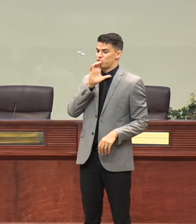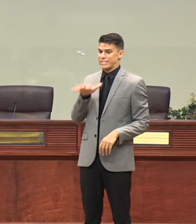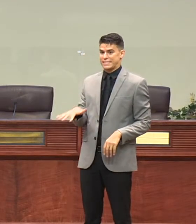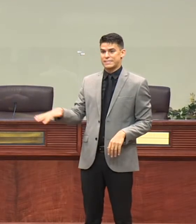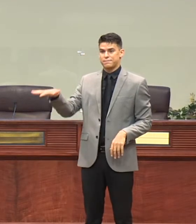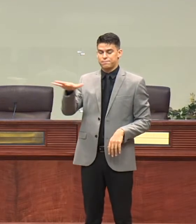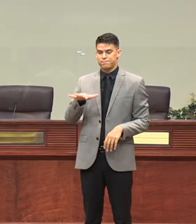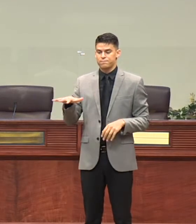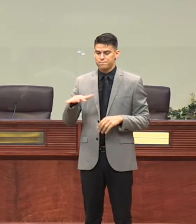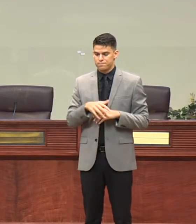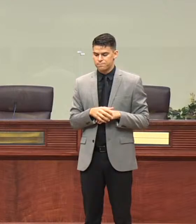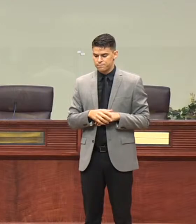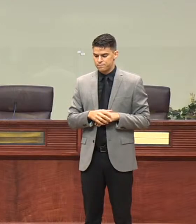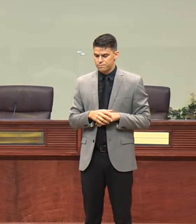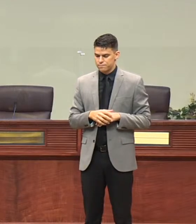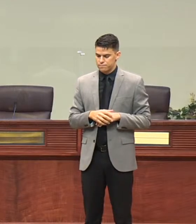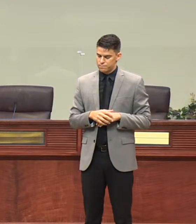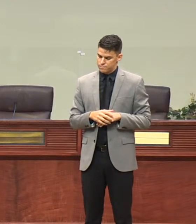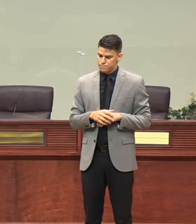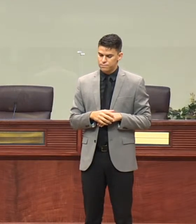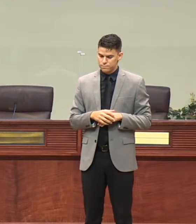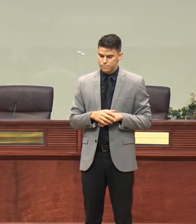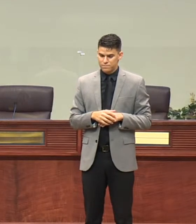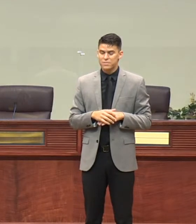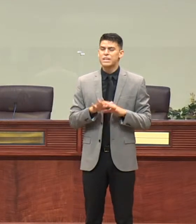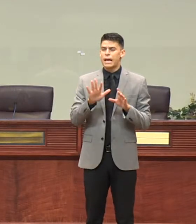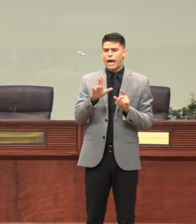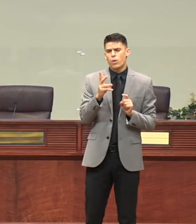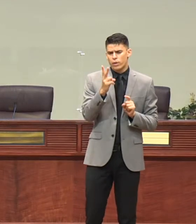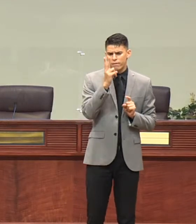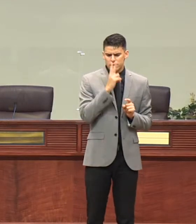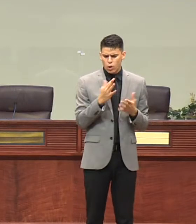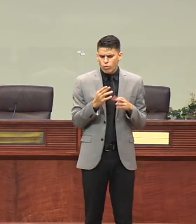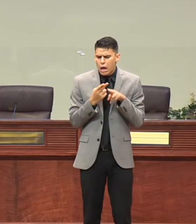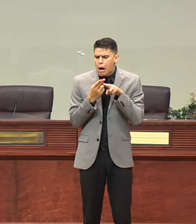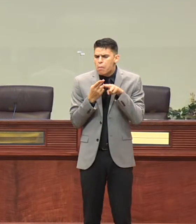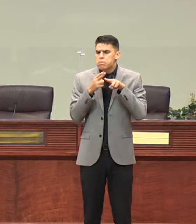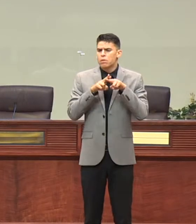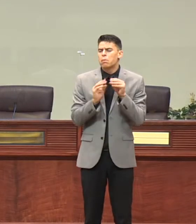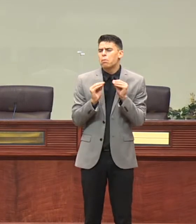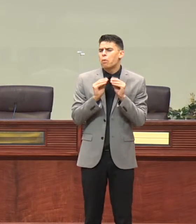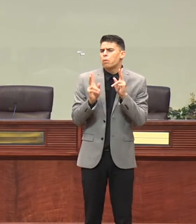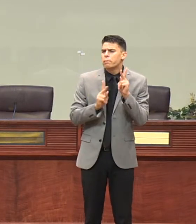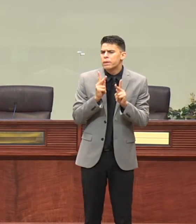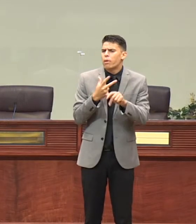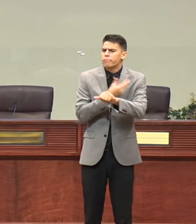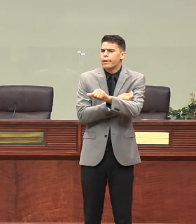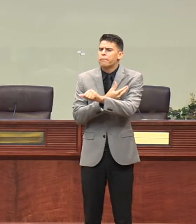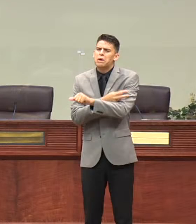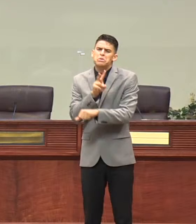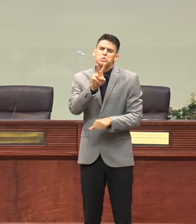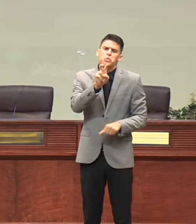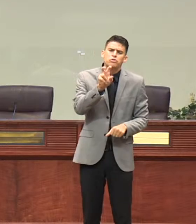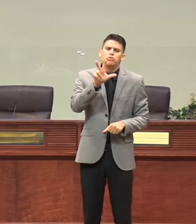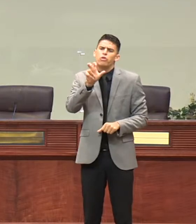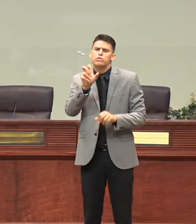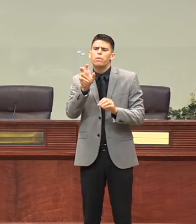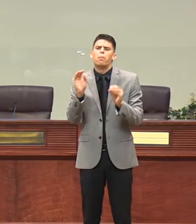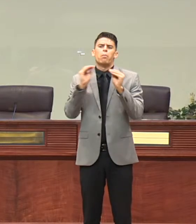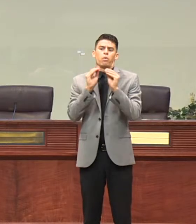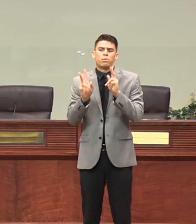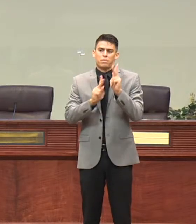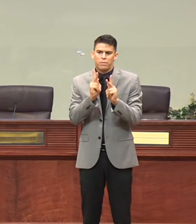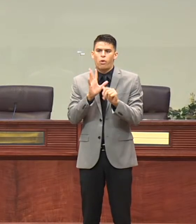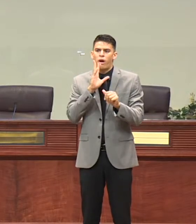in uptake of vaccines in our county. About 200 to 300 a day has been an increase, and that's